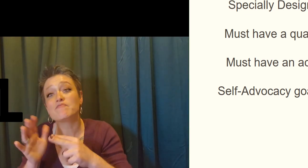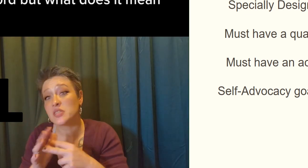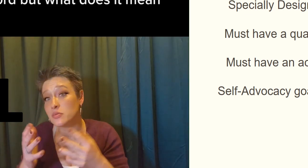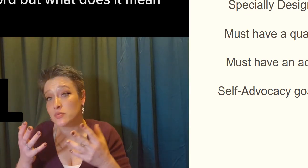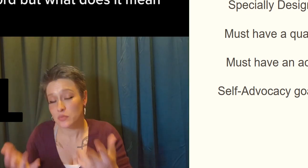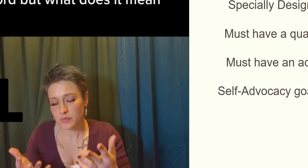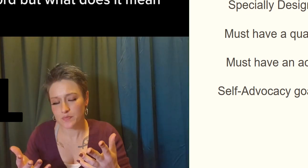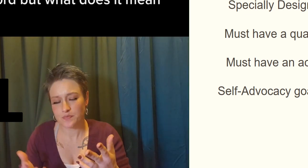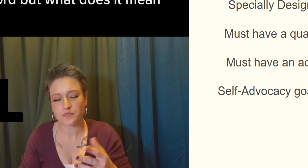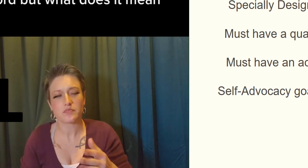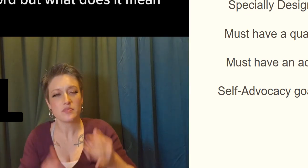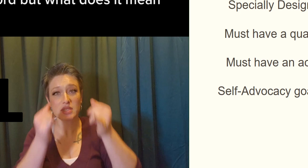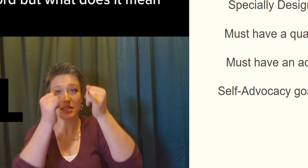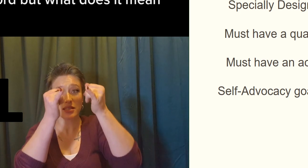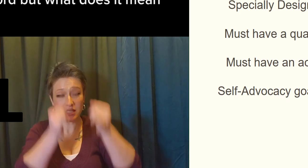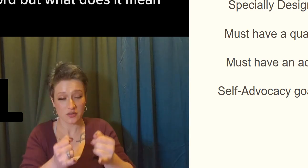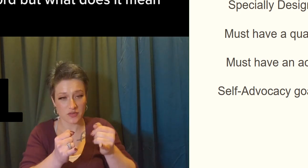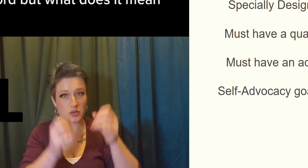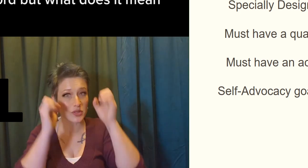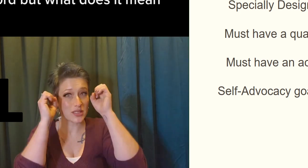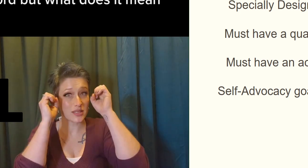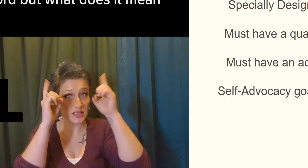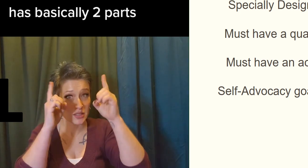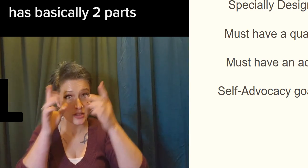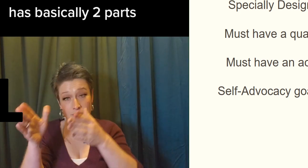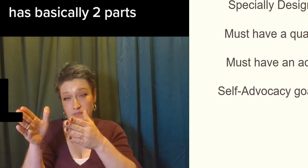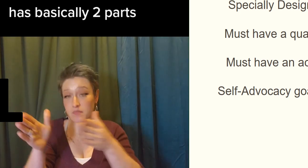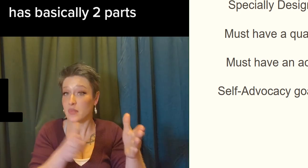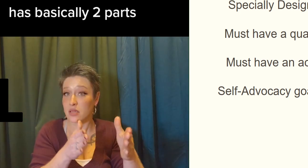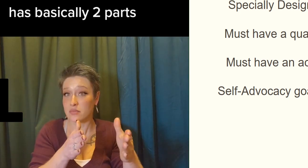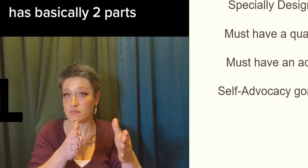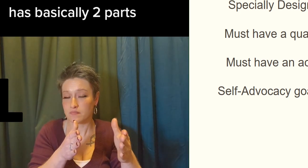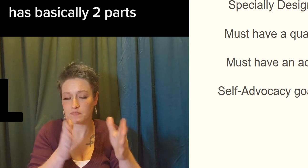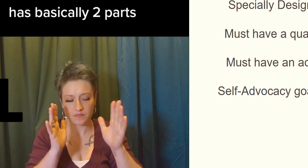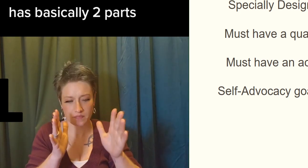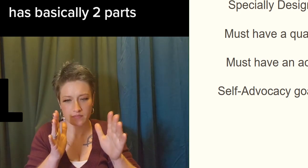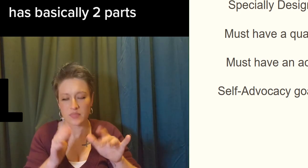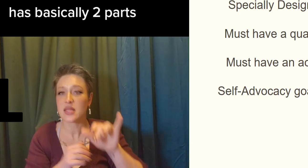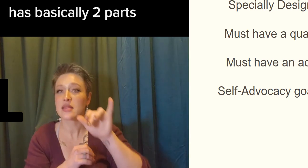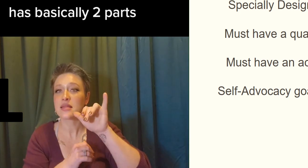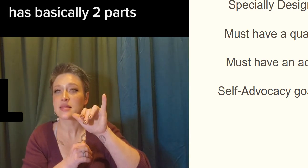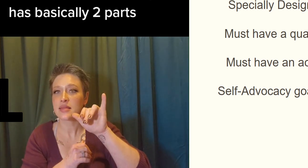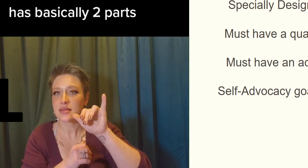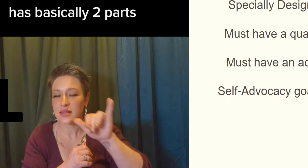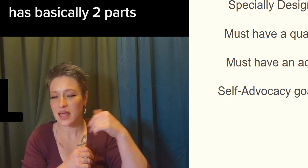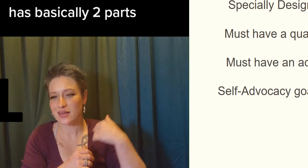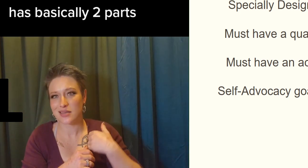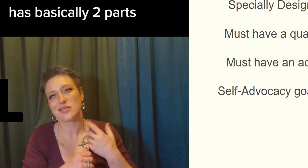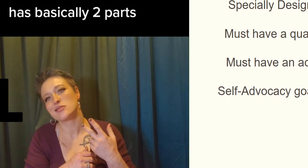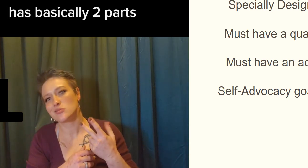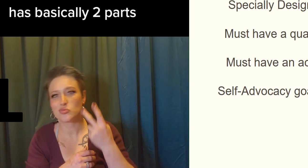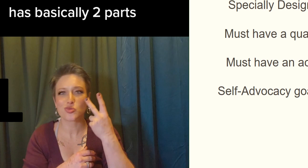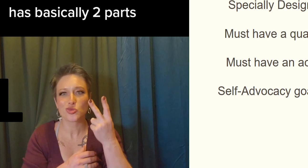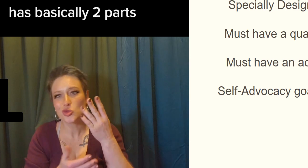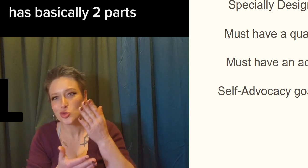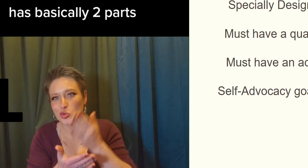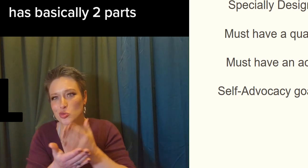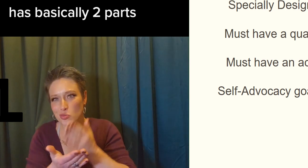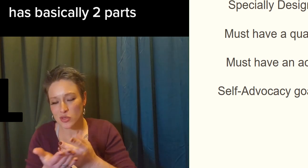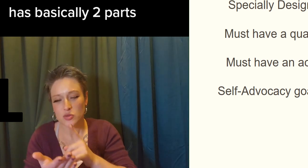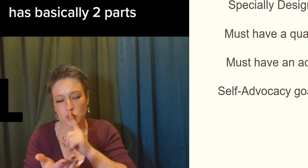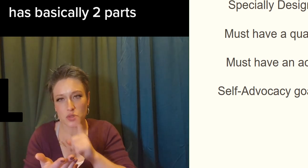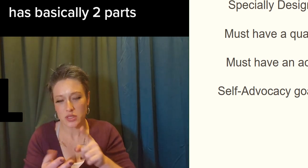Most of us have run into that word, but what does it mean? It is an individualized education plan. And it really